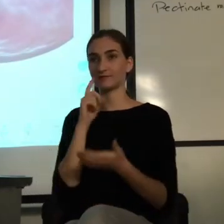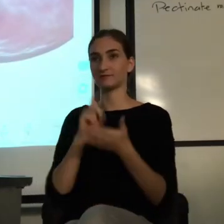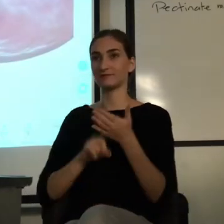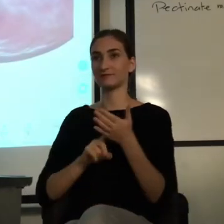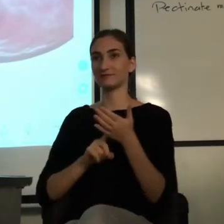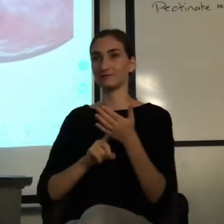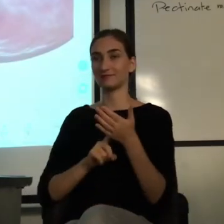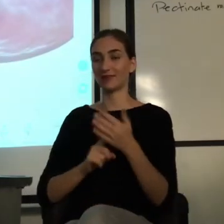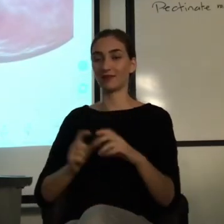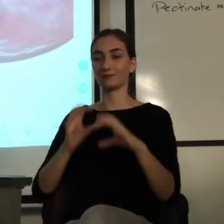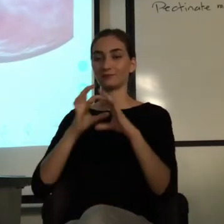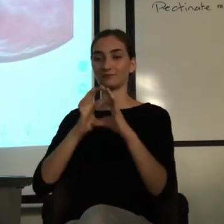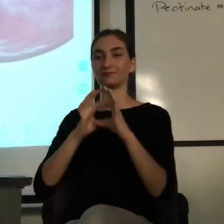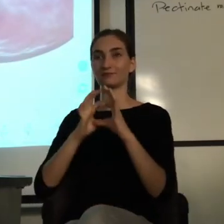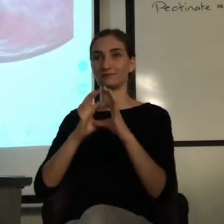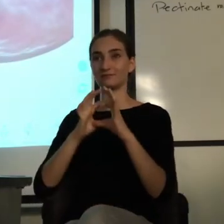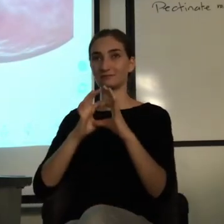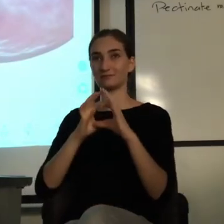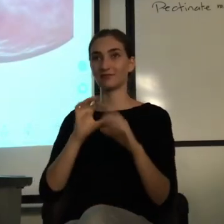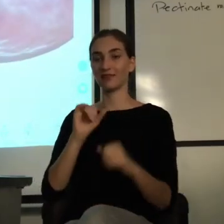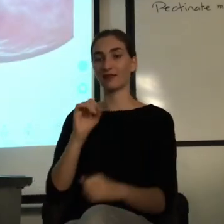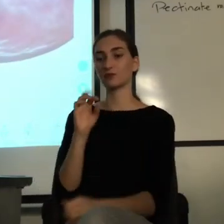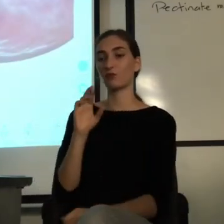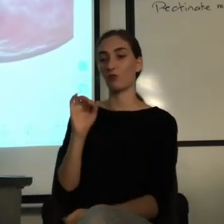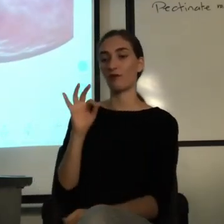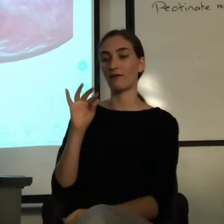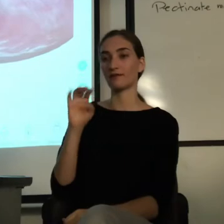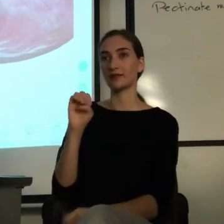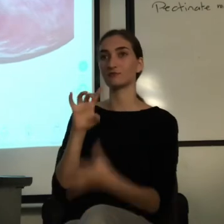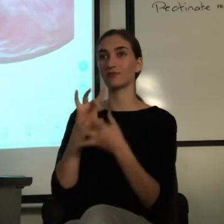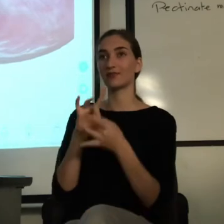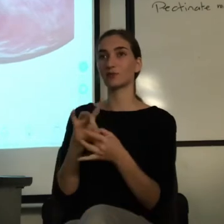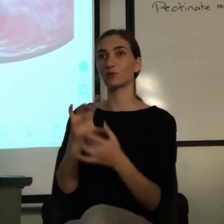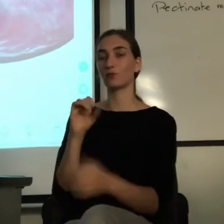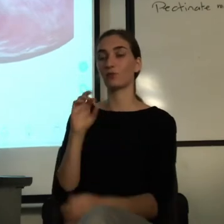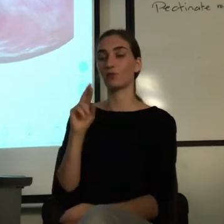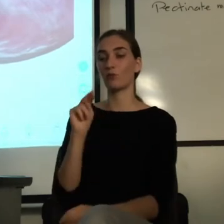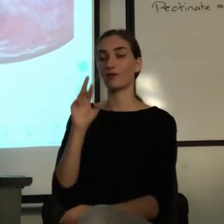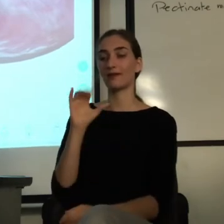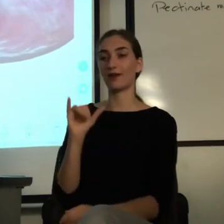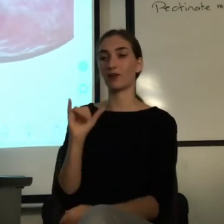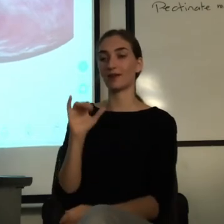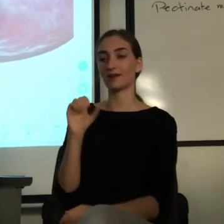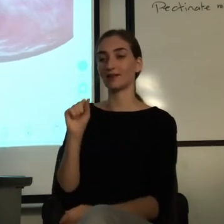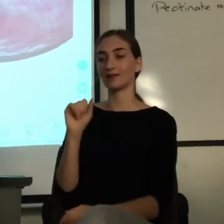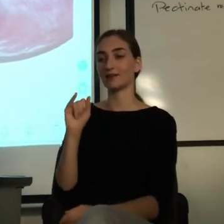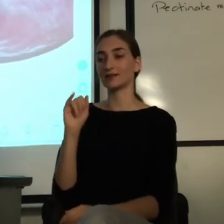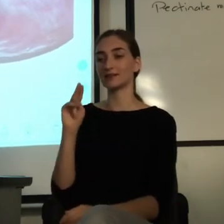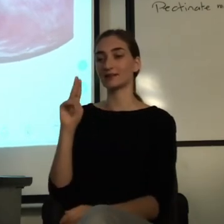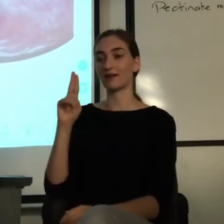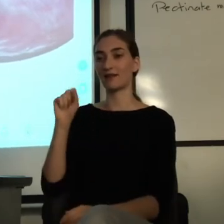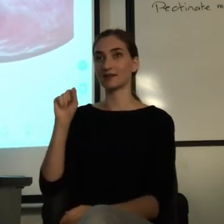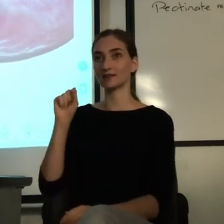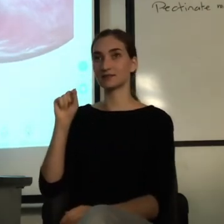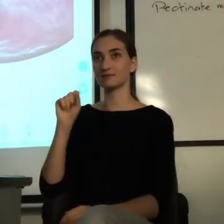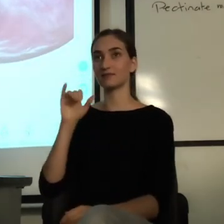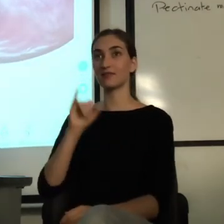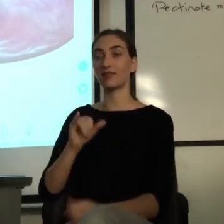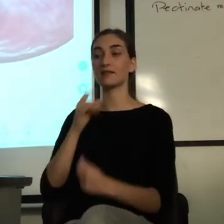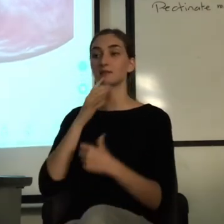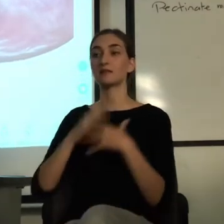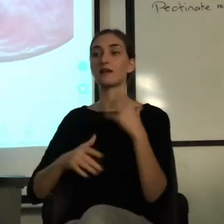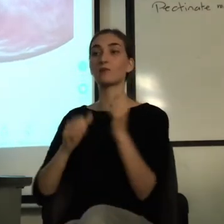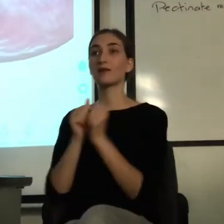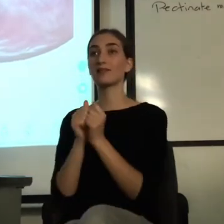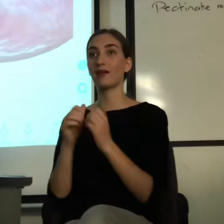there. Okay, that's the orifice of the coronary sinus. That's draining deoxygenated blood from the heart